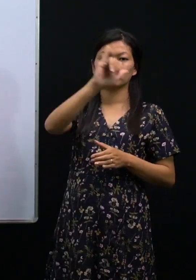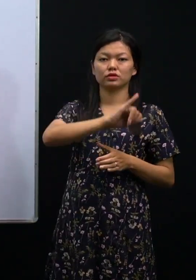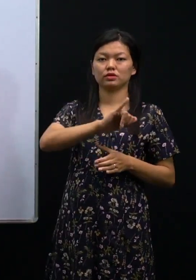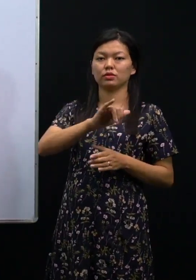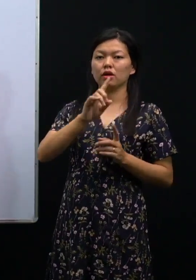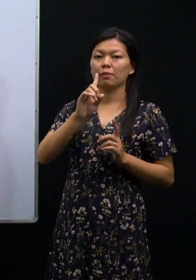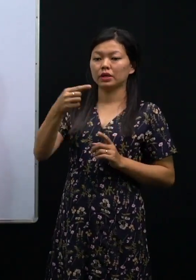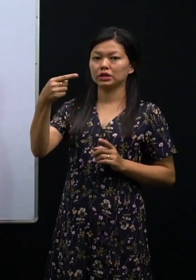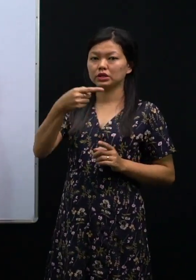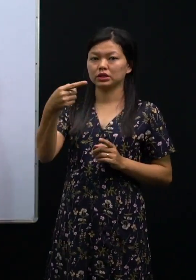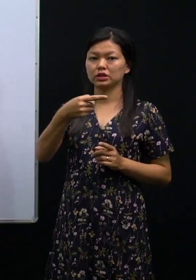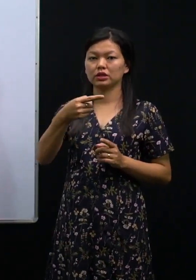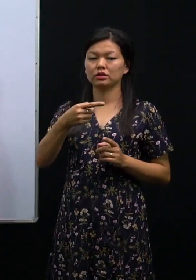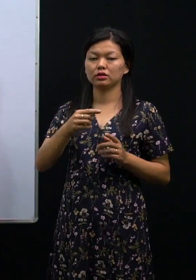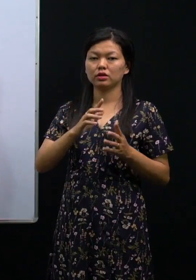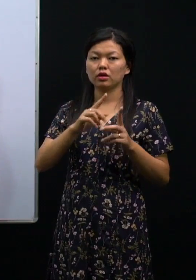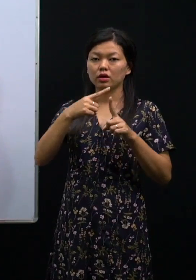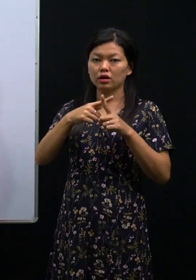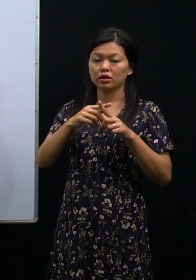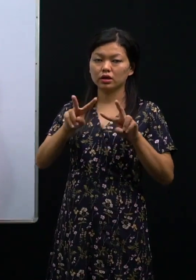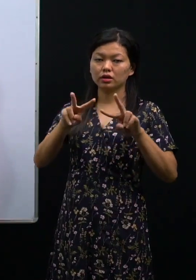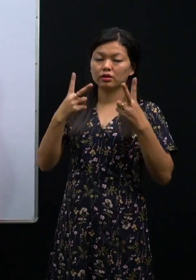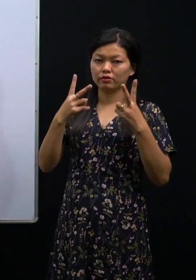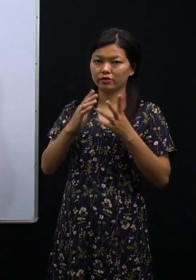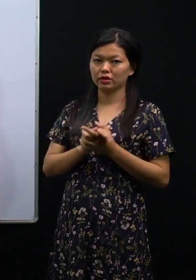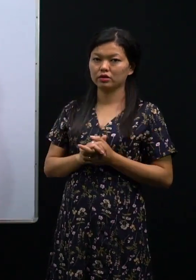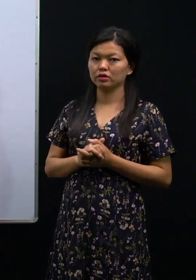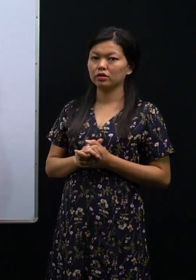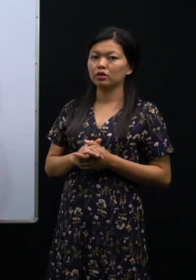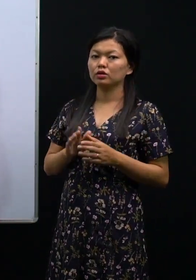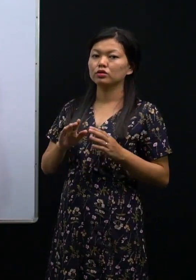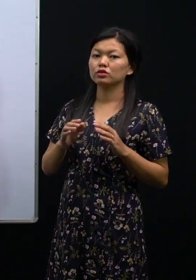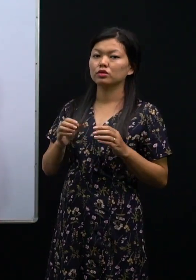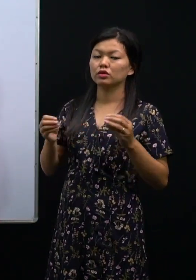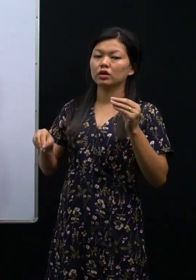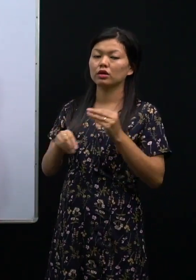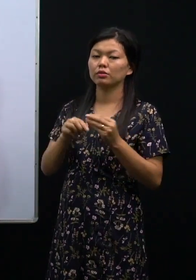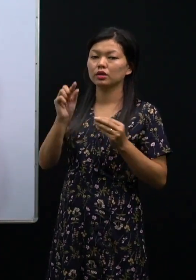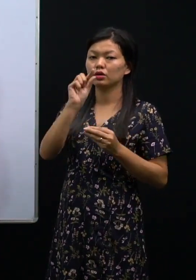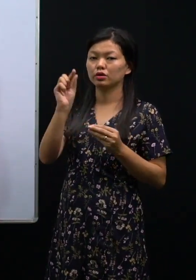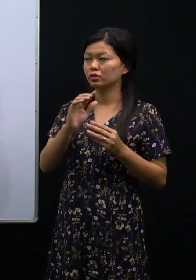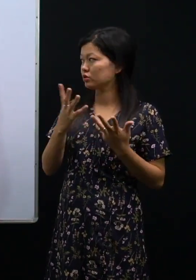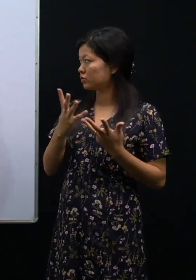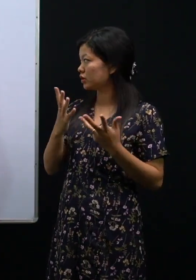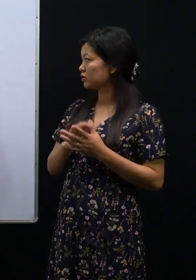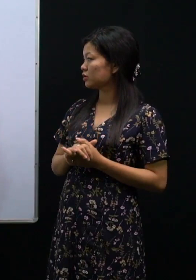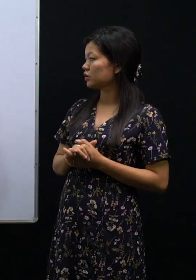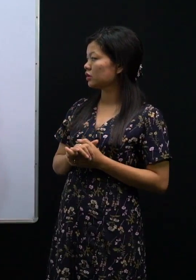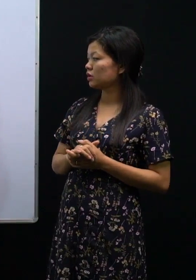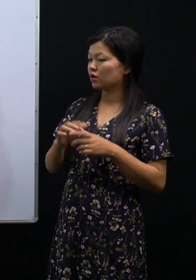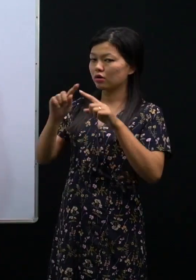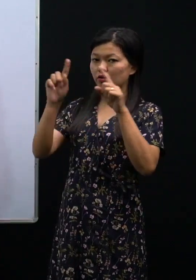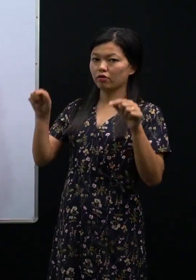applied? A plus B into A minus B is equal to A square minus B